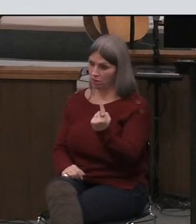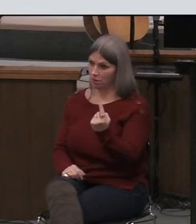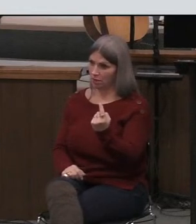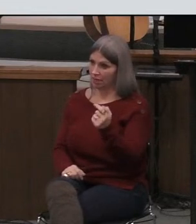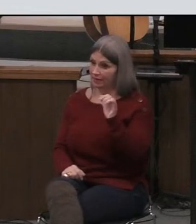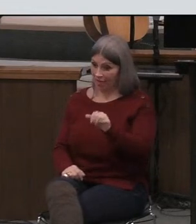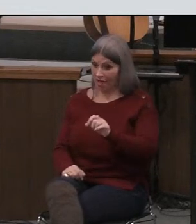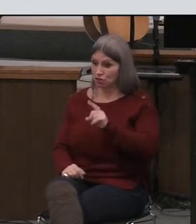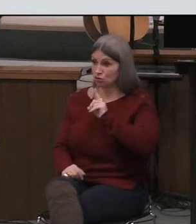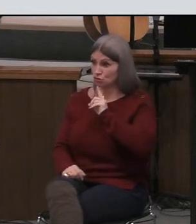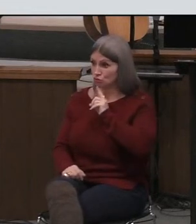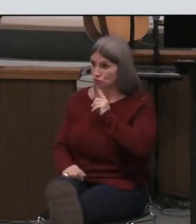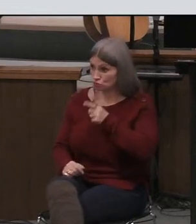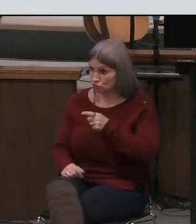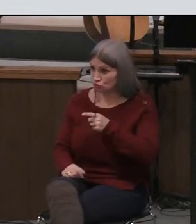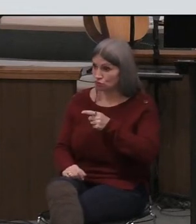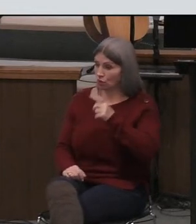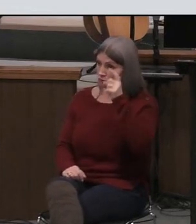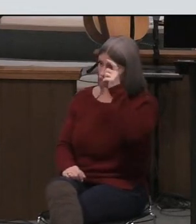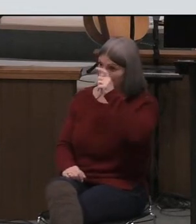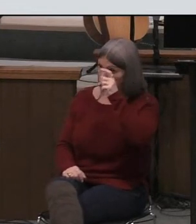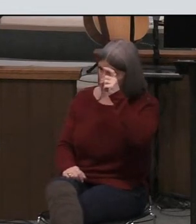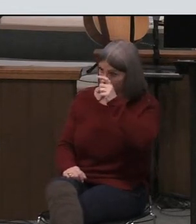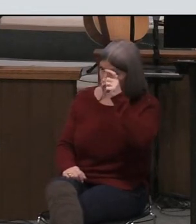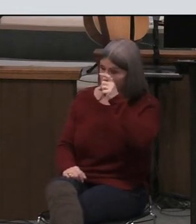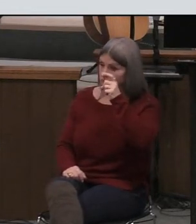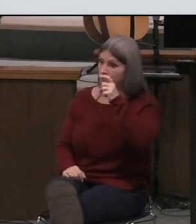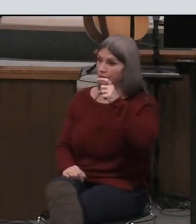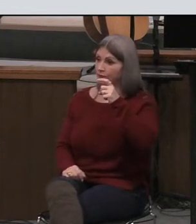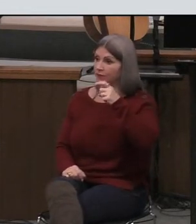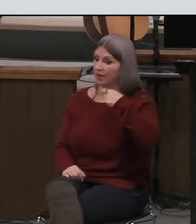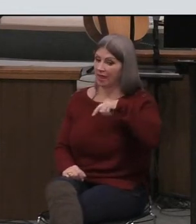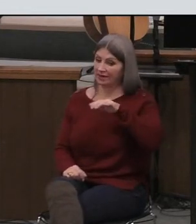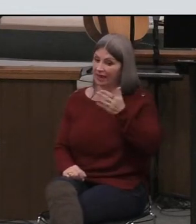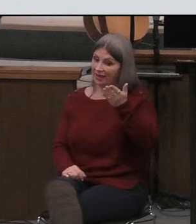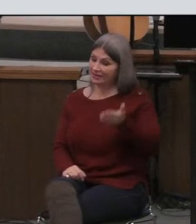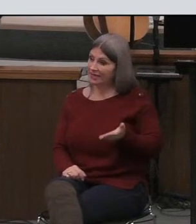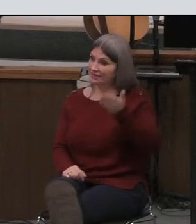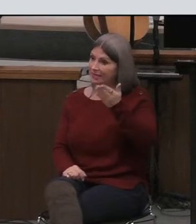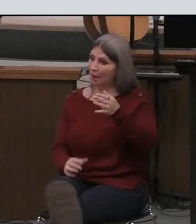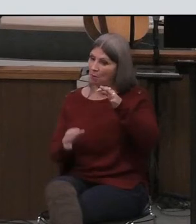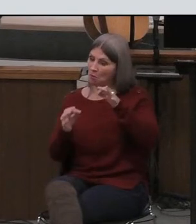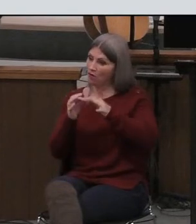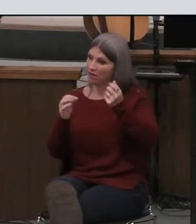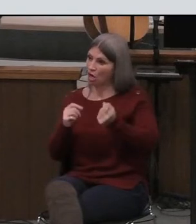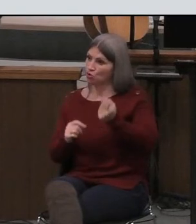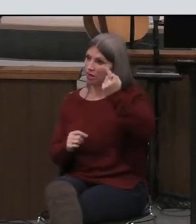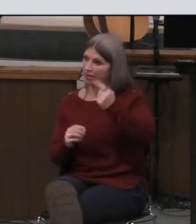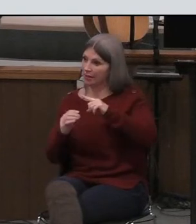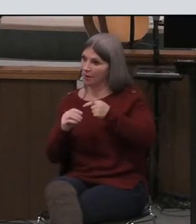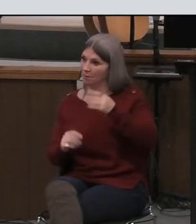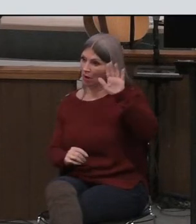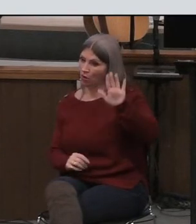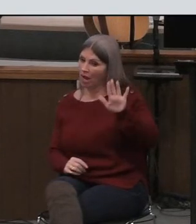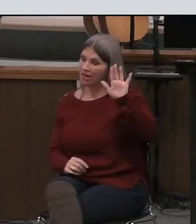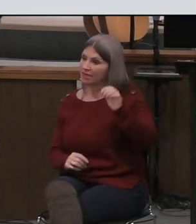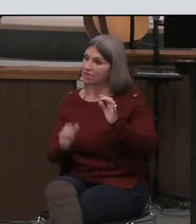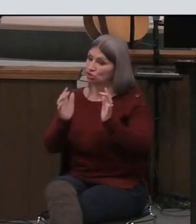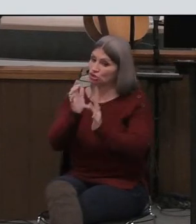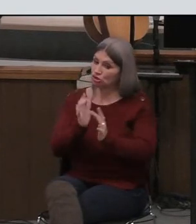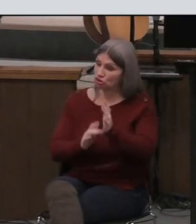of true wisdom, that by which we are presented perfect in the sight of God, and that in